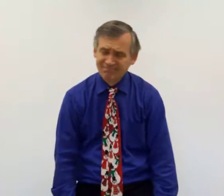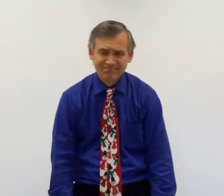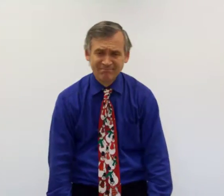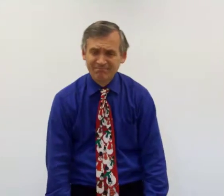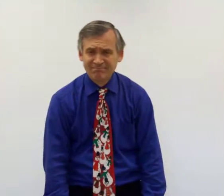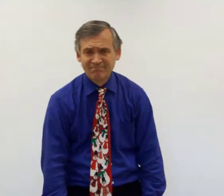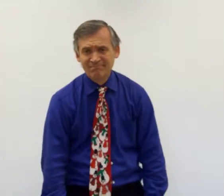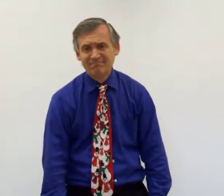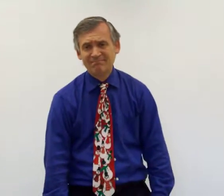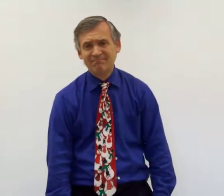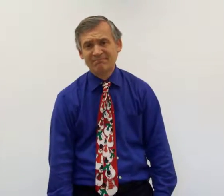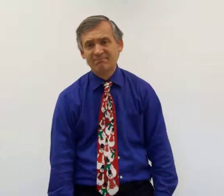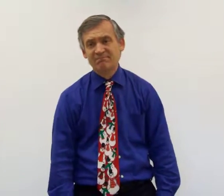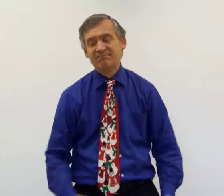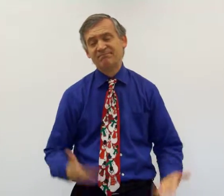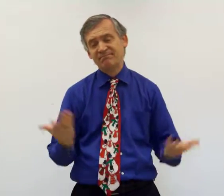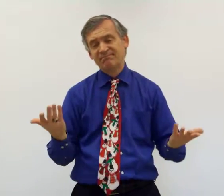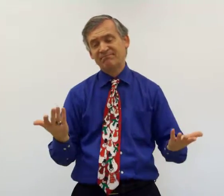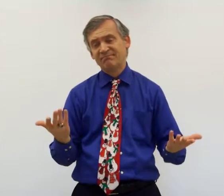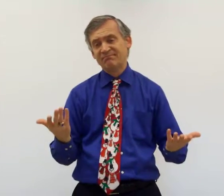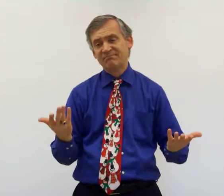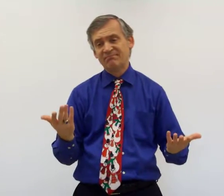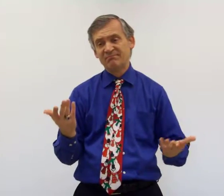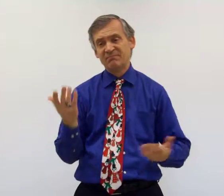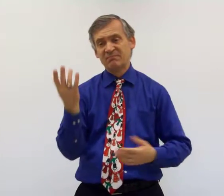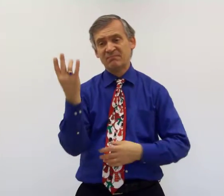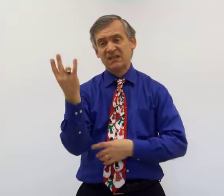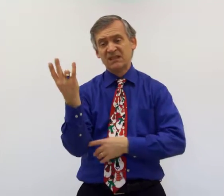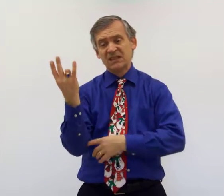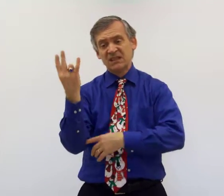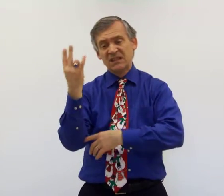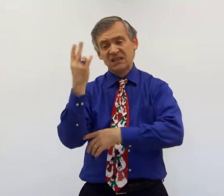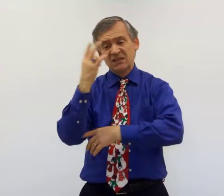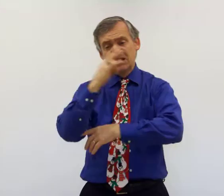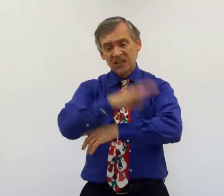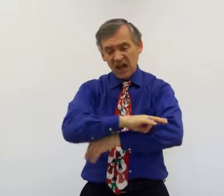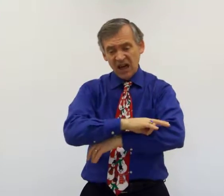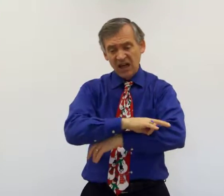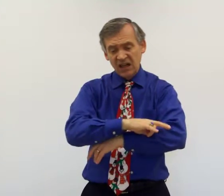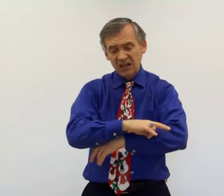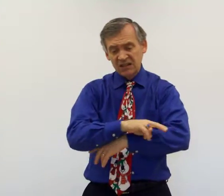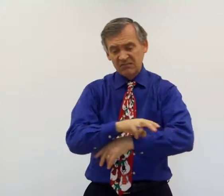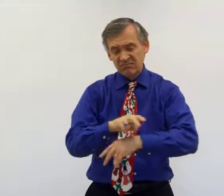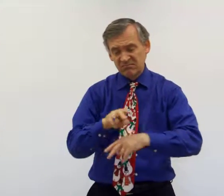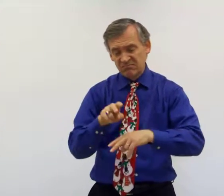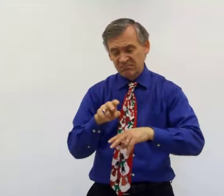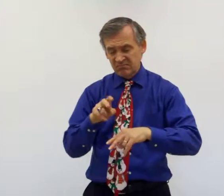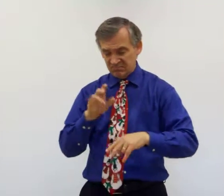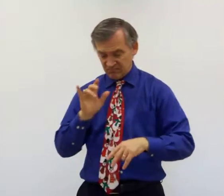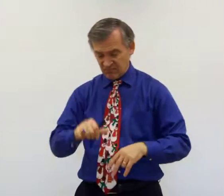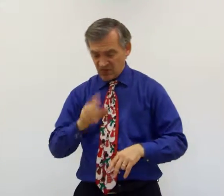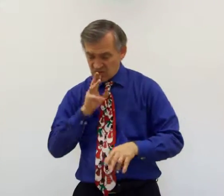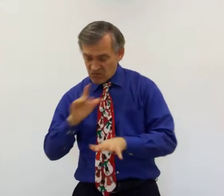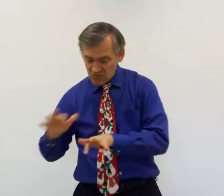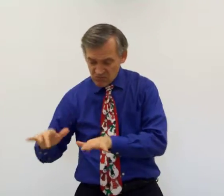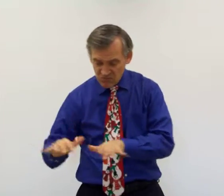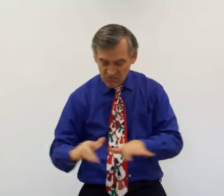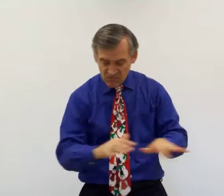For 7 days, he sat huddled together on the gray mud banks, listening to the wailing